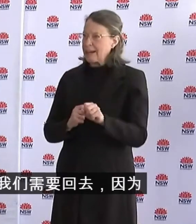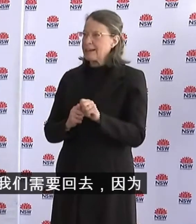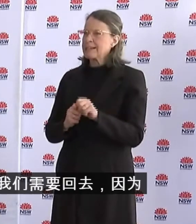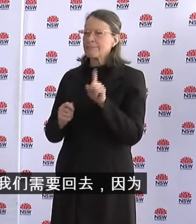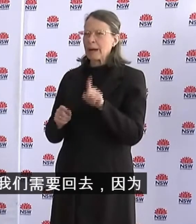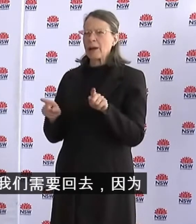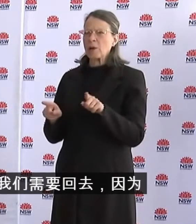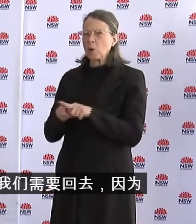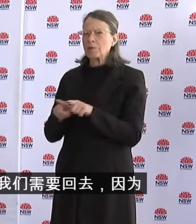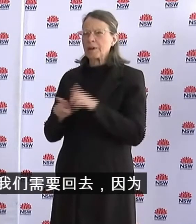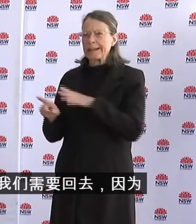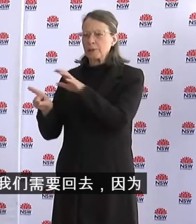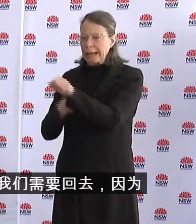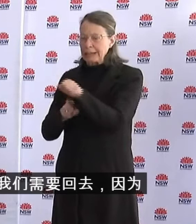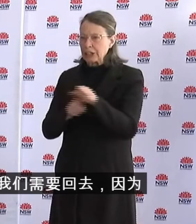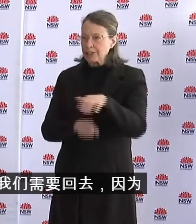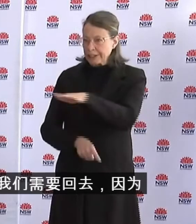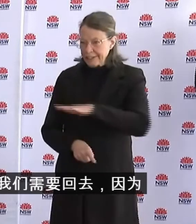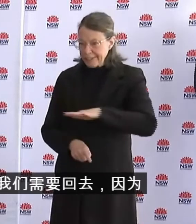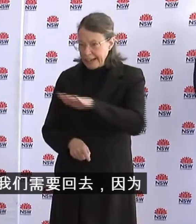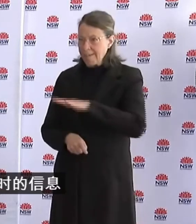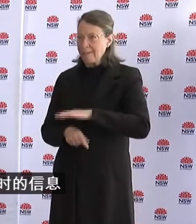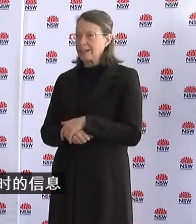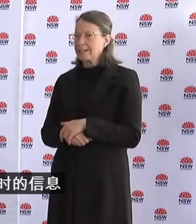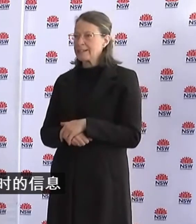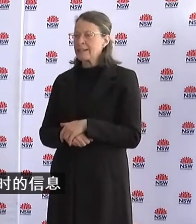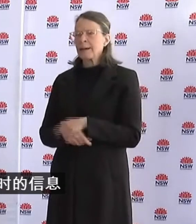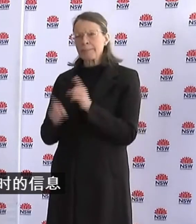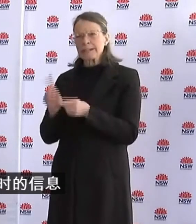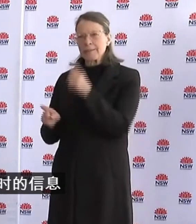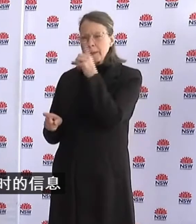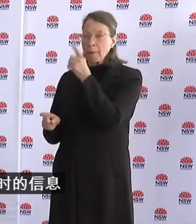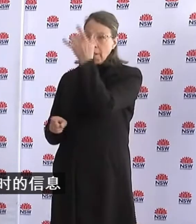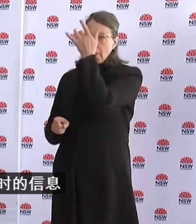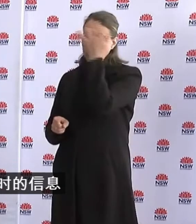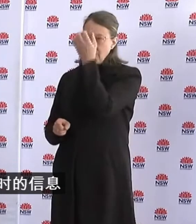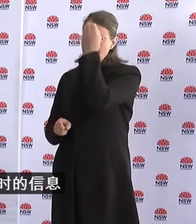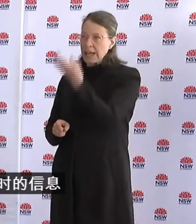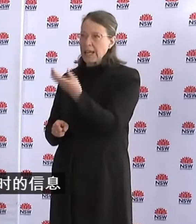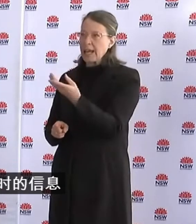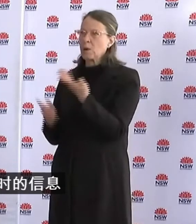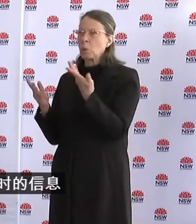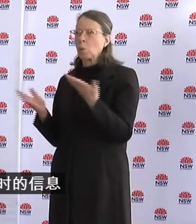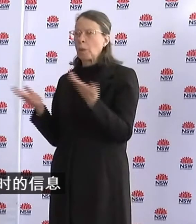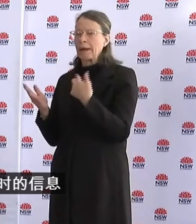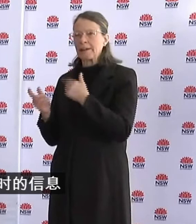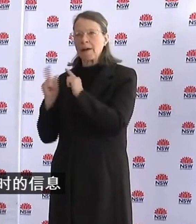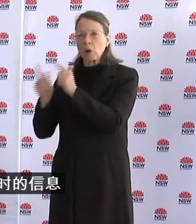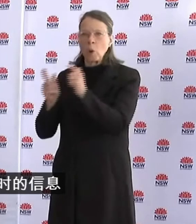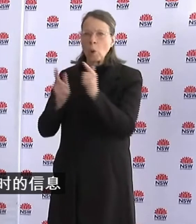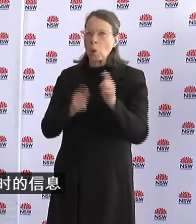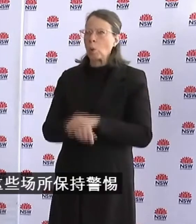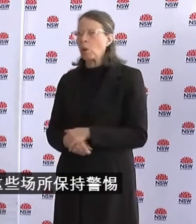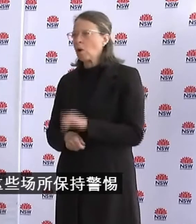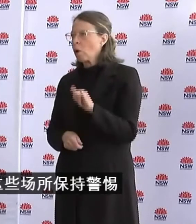of concern. But as I said, sometimes we need to go back because people might forget or not provide information at the